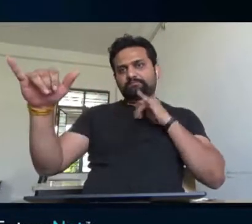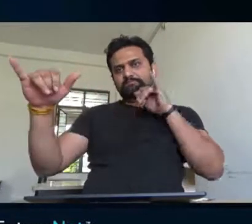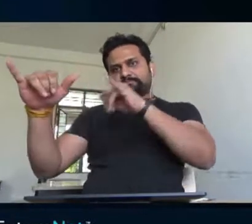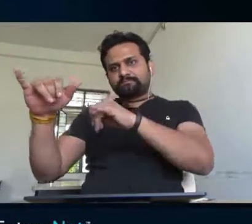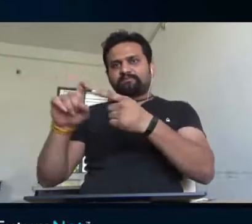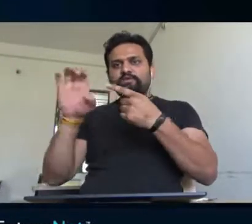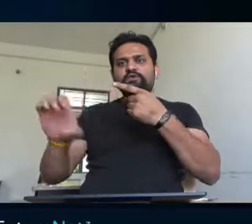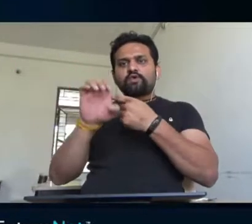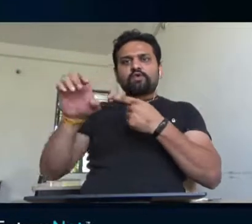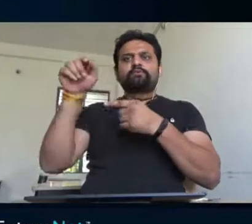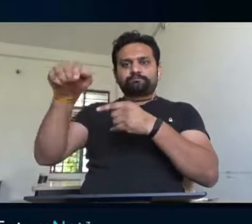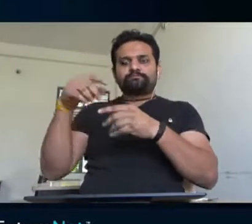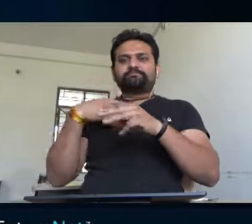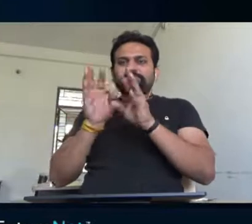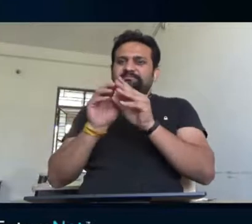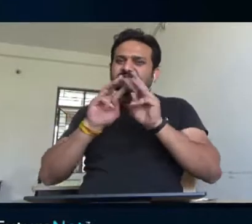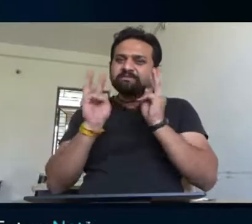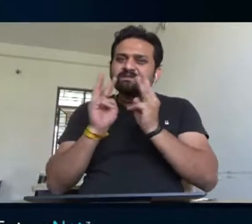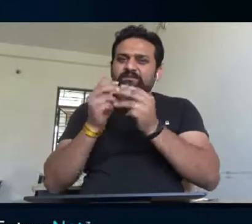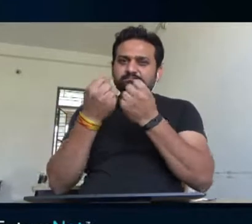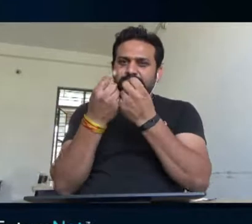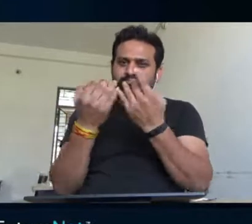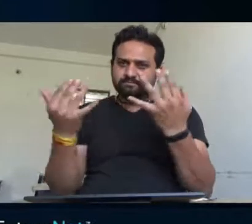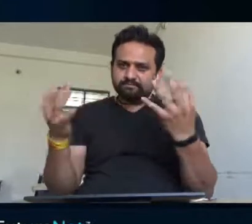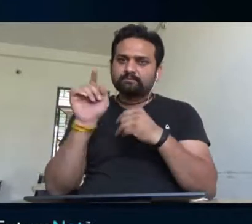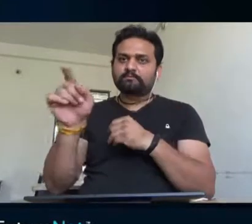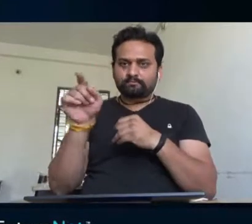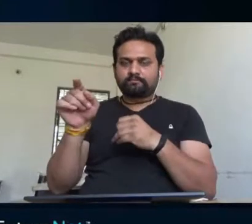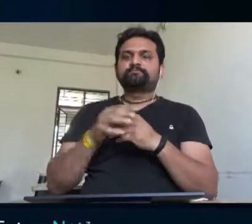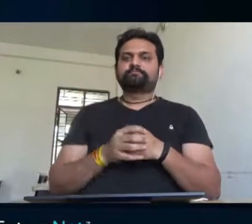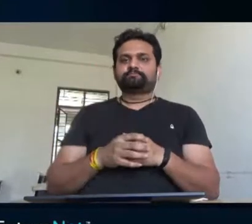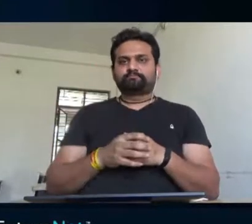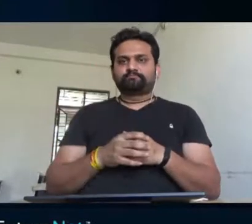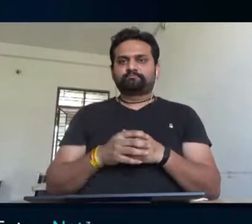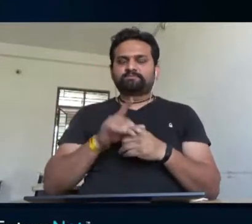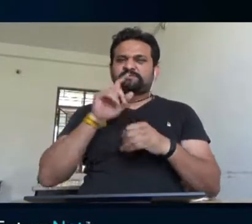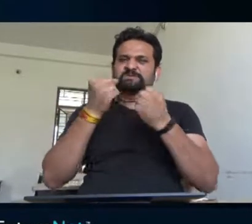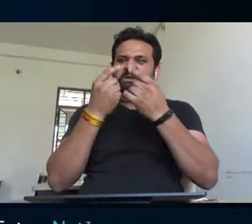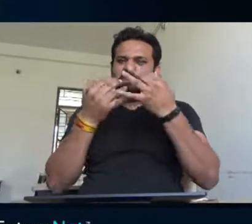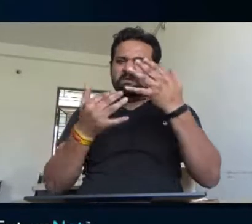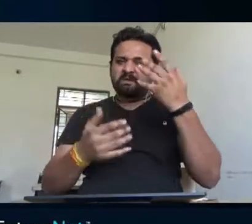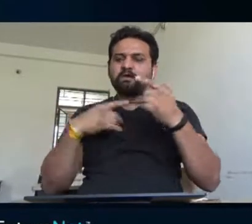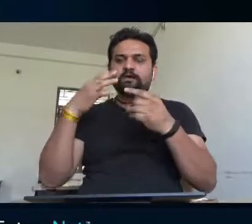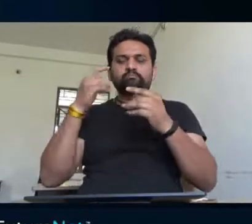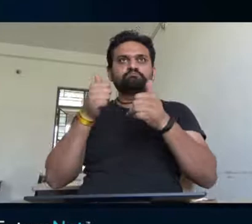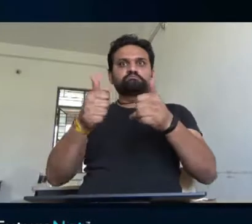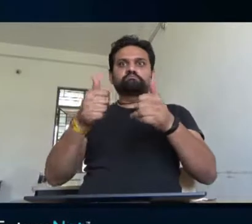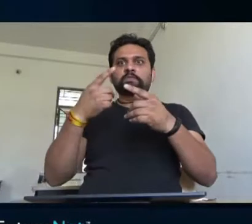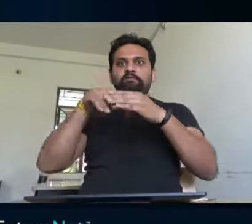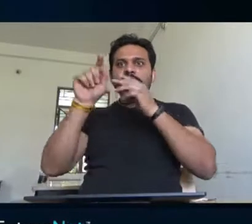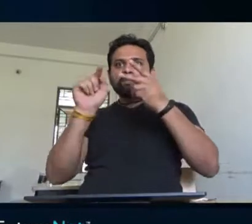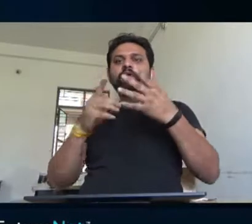lot of interesting meetings there, and that's all the many good things for